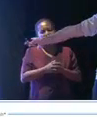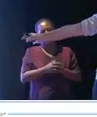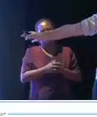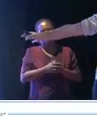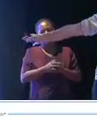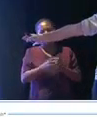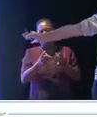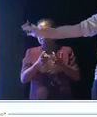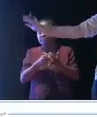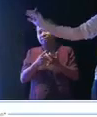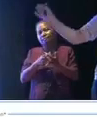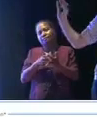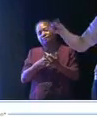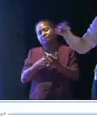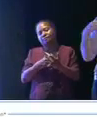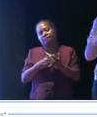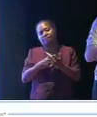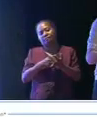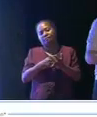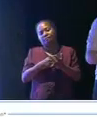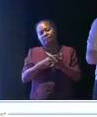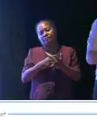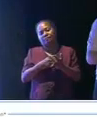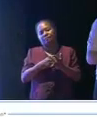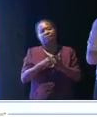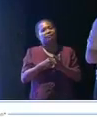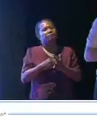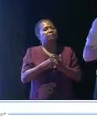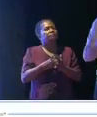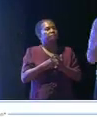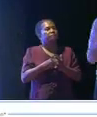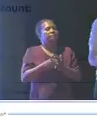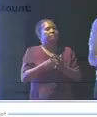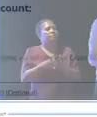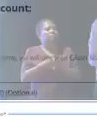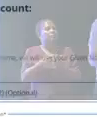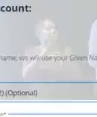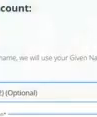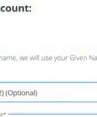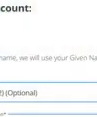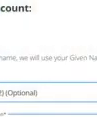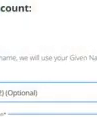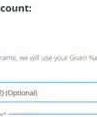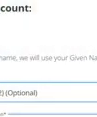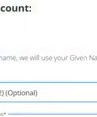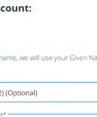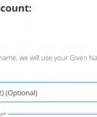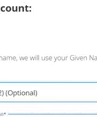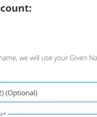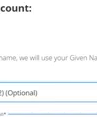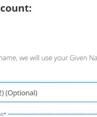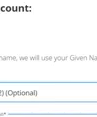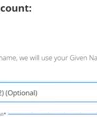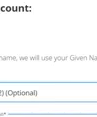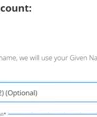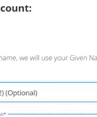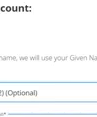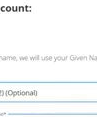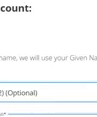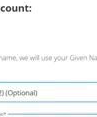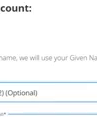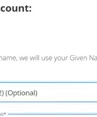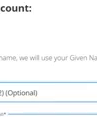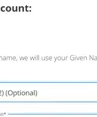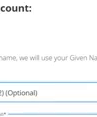other details are just your billing details, okay? So for example, when you're making a payment through the